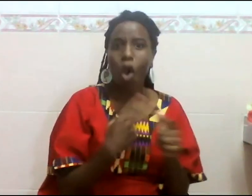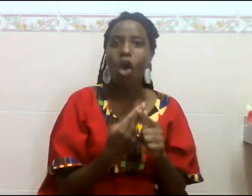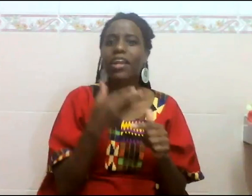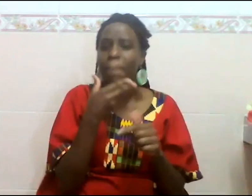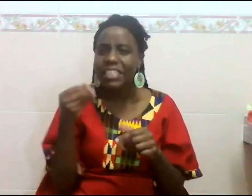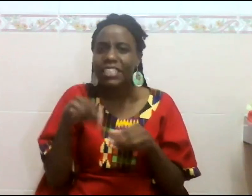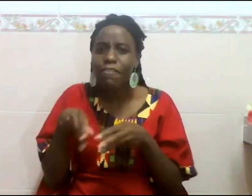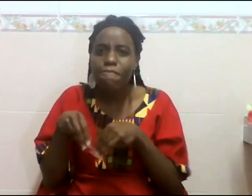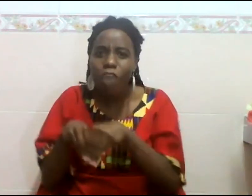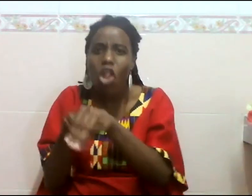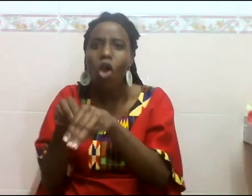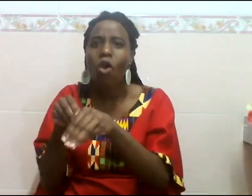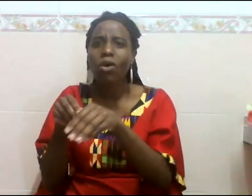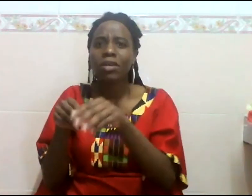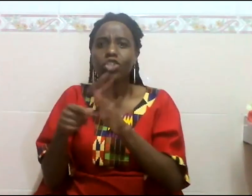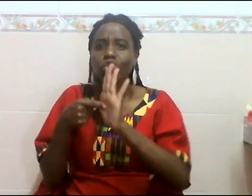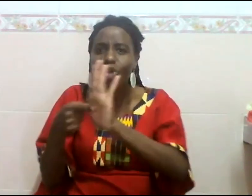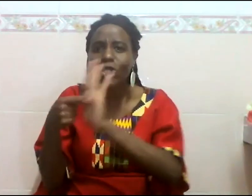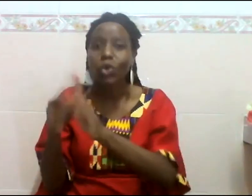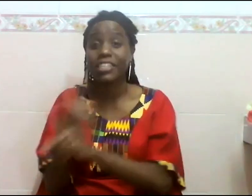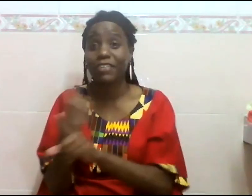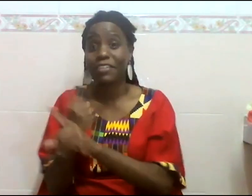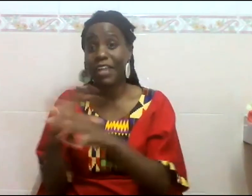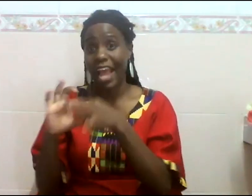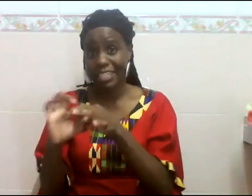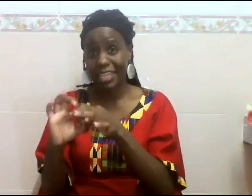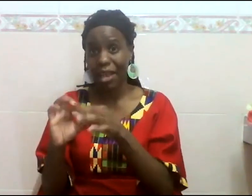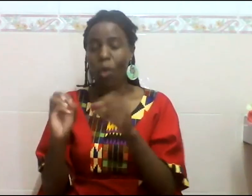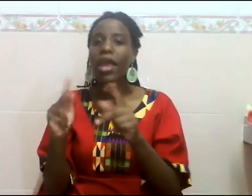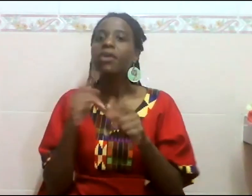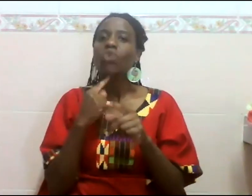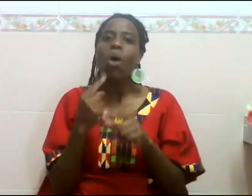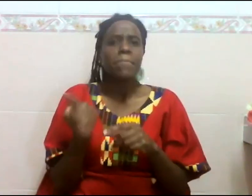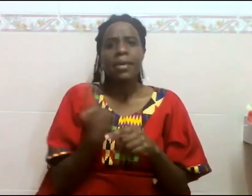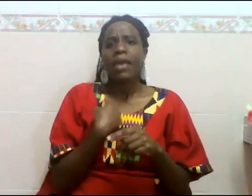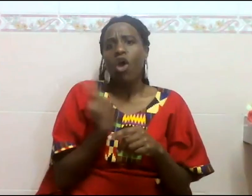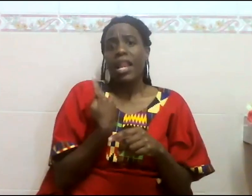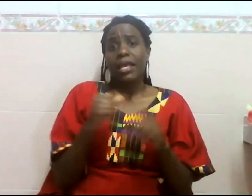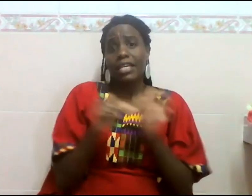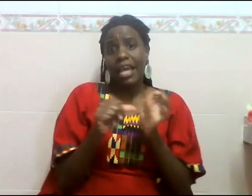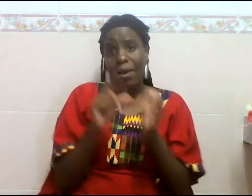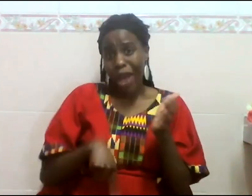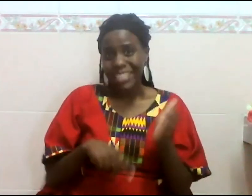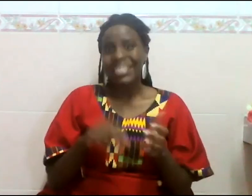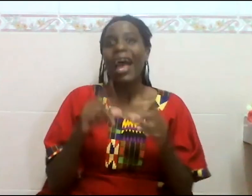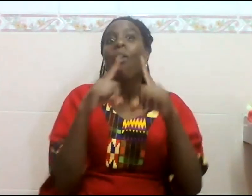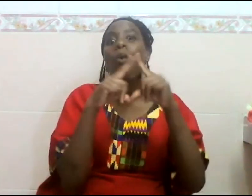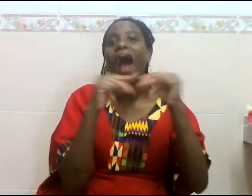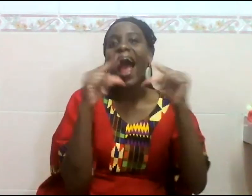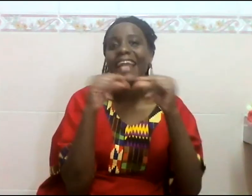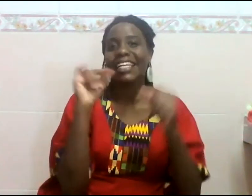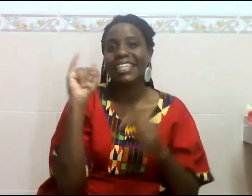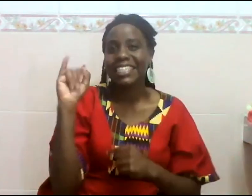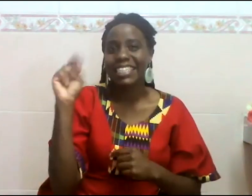to clarify, I mean, my problem with indigeneity is really just the term, because I think it's been used in the past to, to claim that